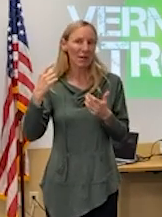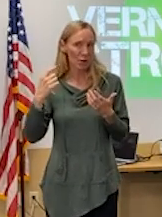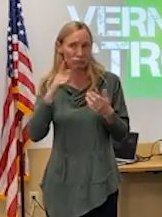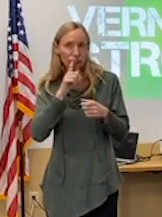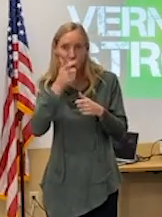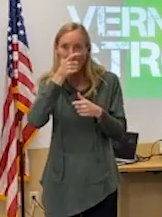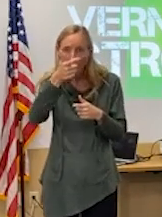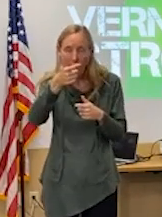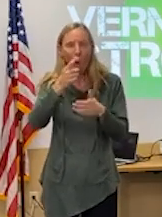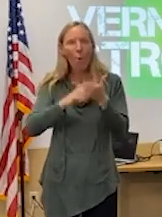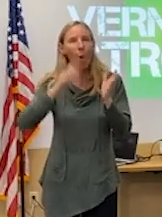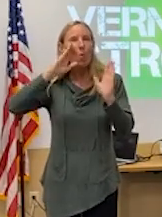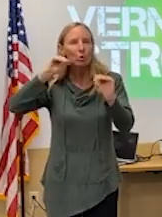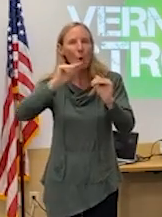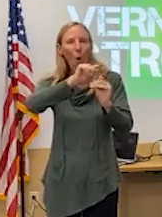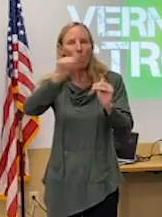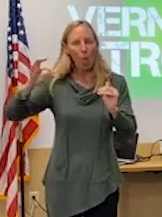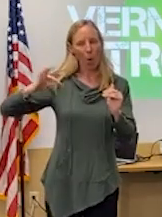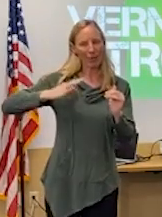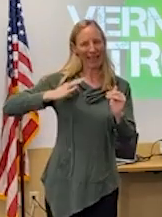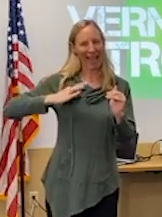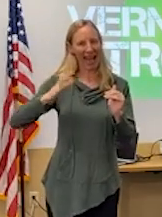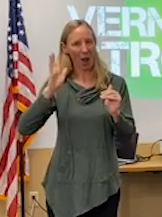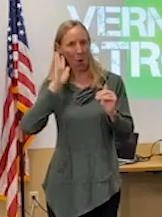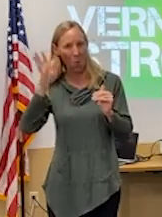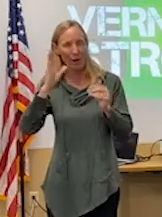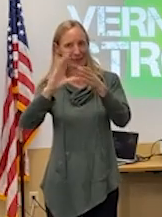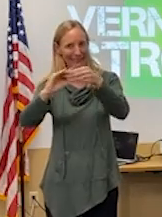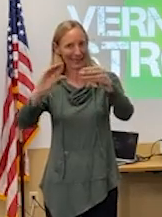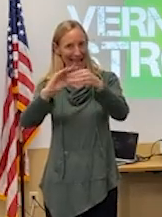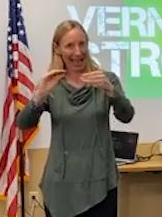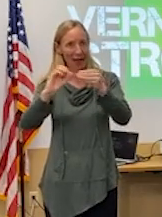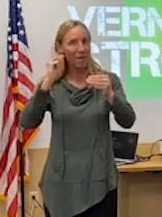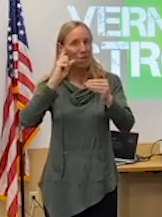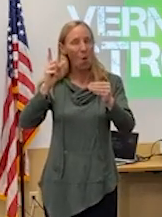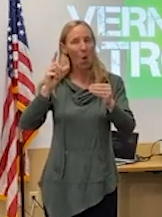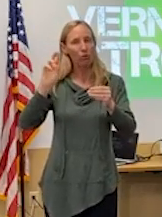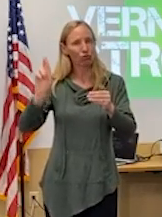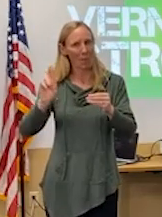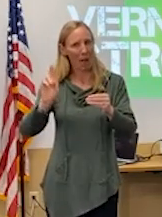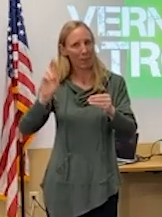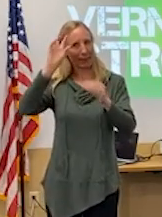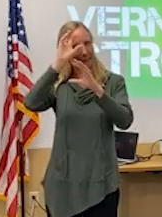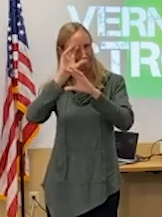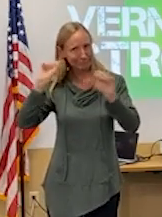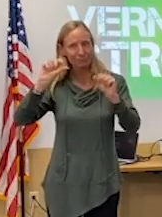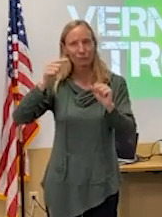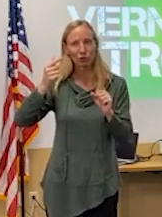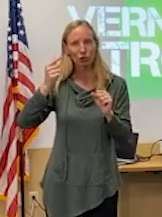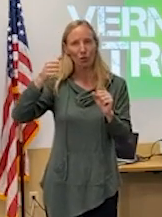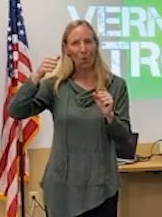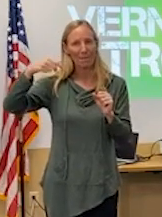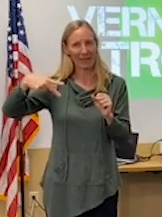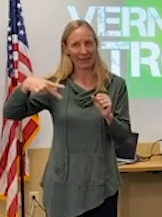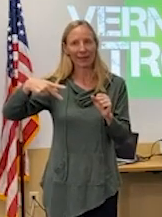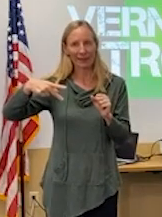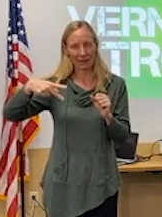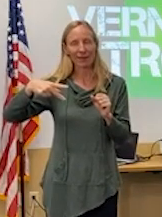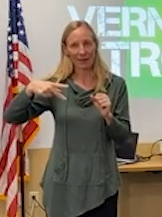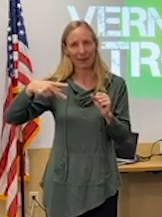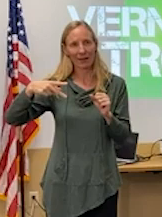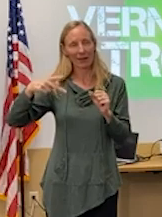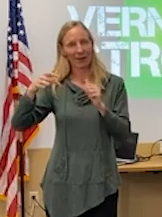the candidates and some of the... Well, some of them I know, and just a vision for, our